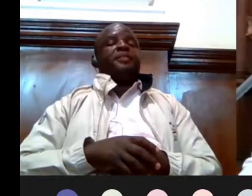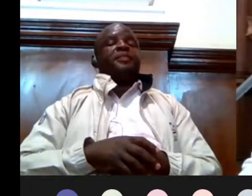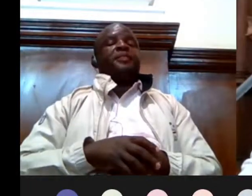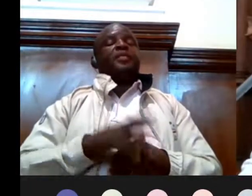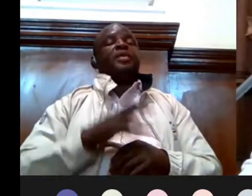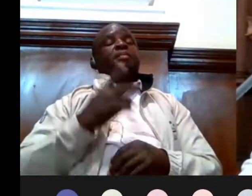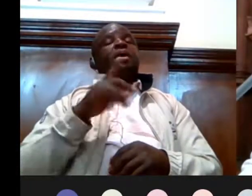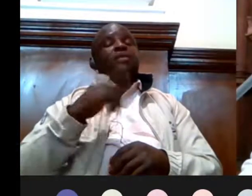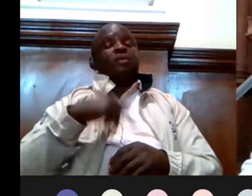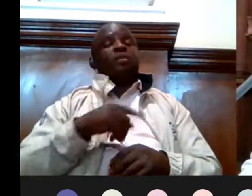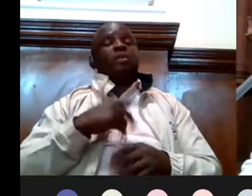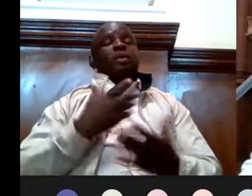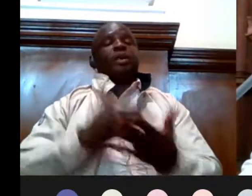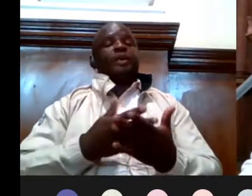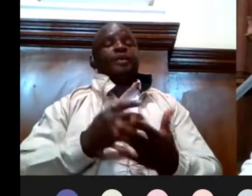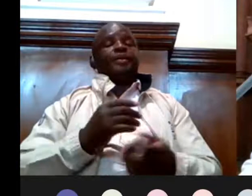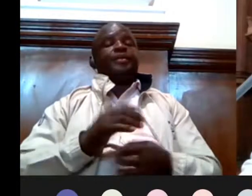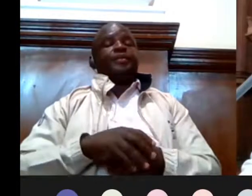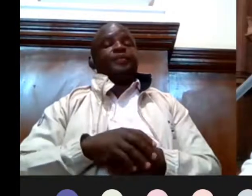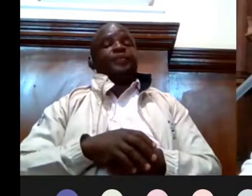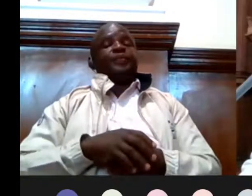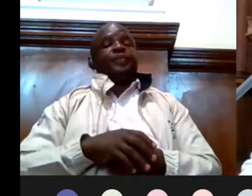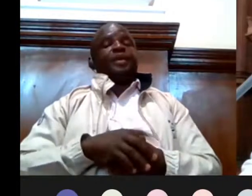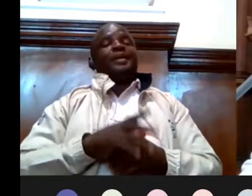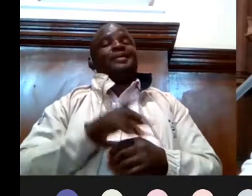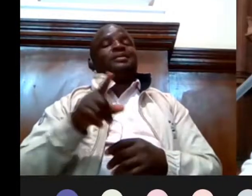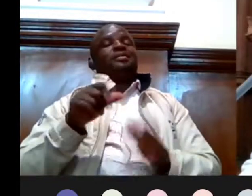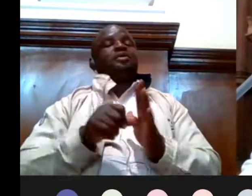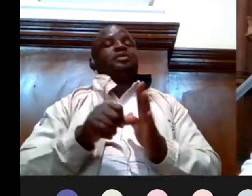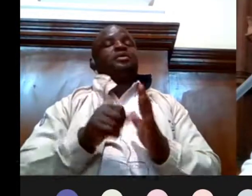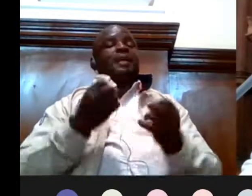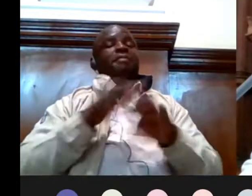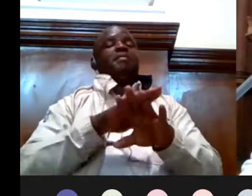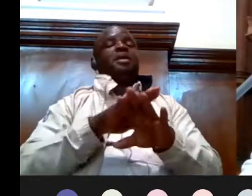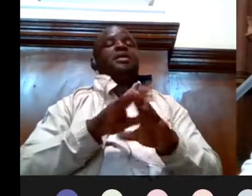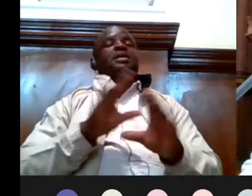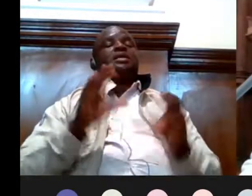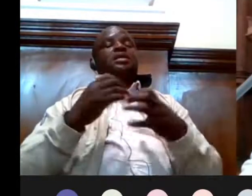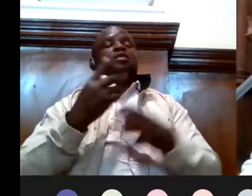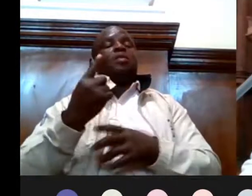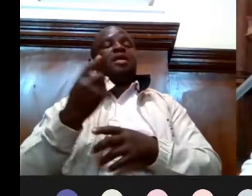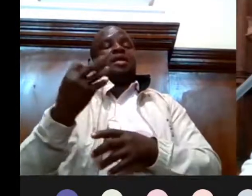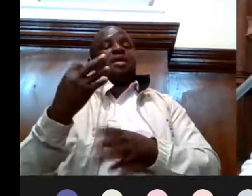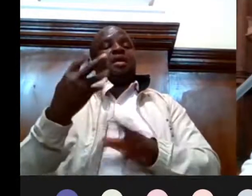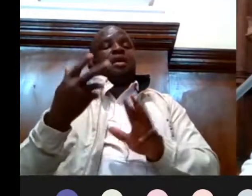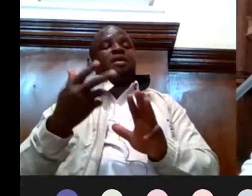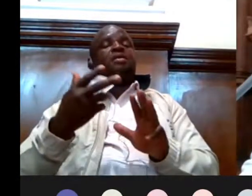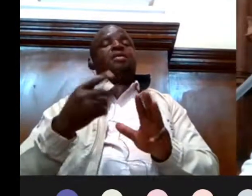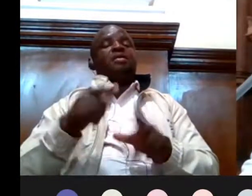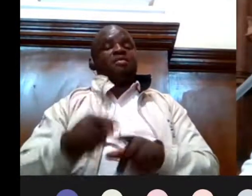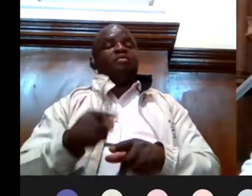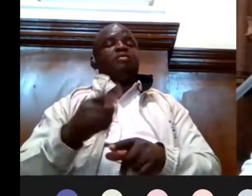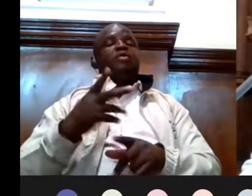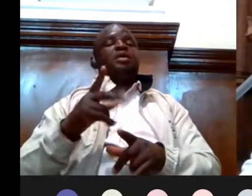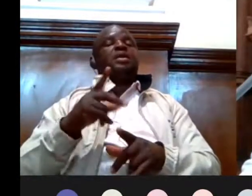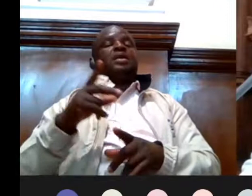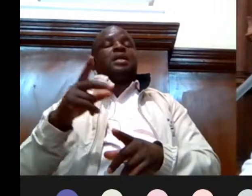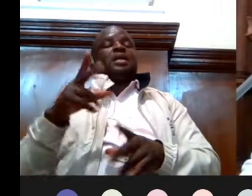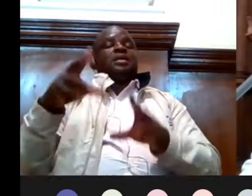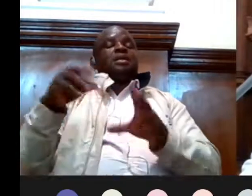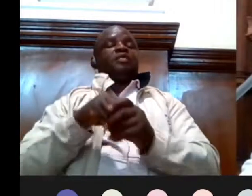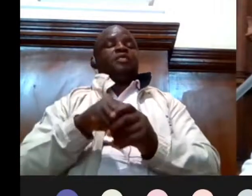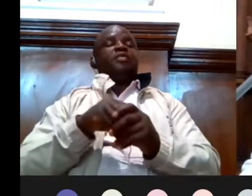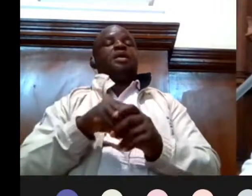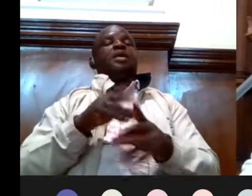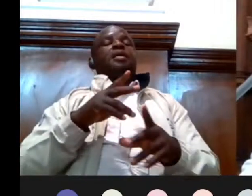There is one thing which we can do, and that is to implement Section 139 interventions and bring about